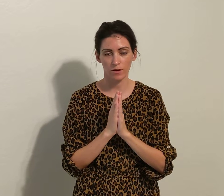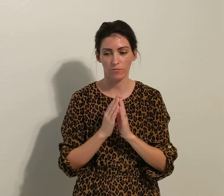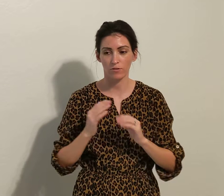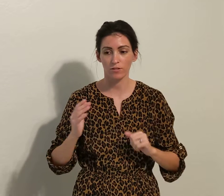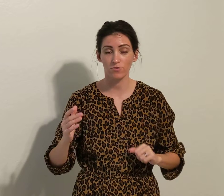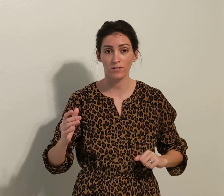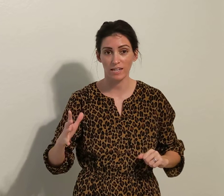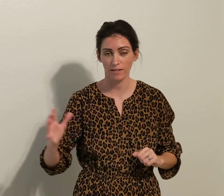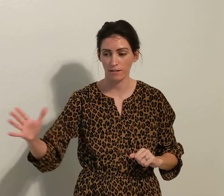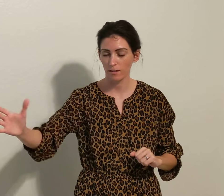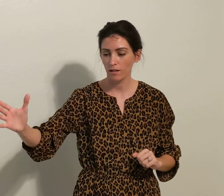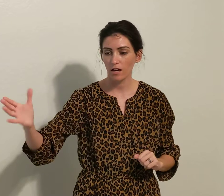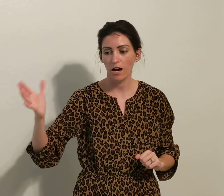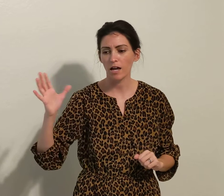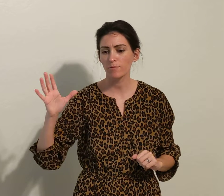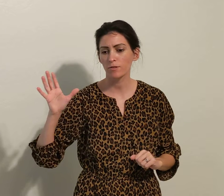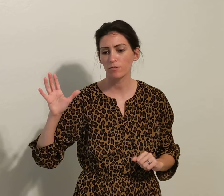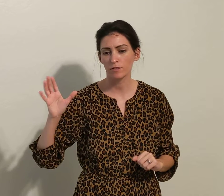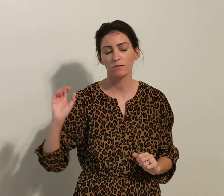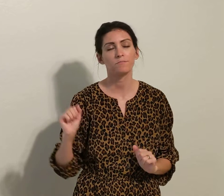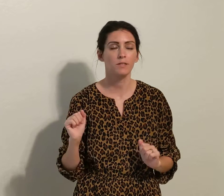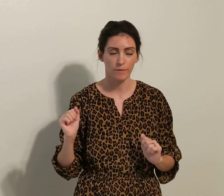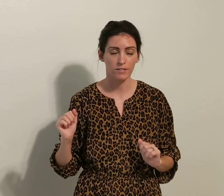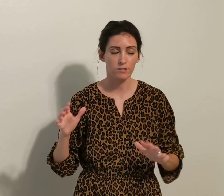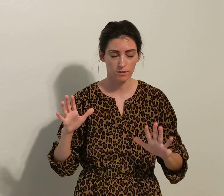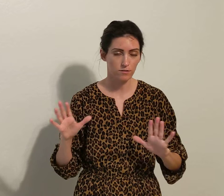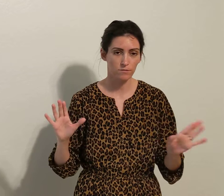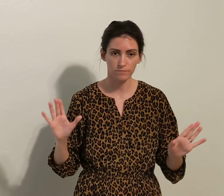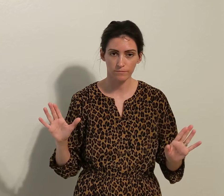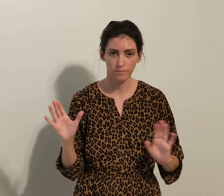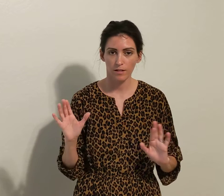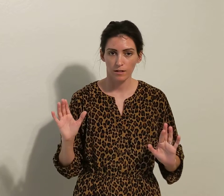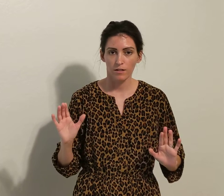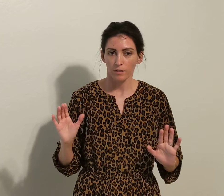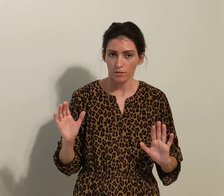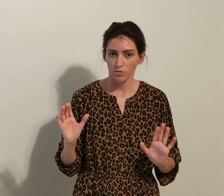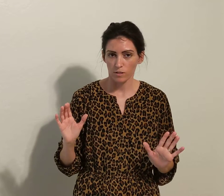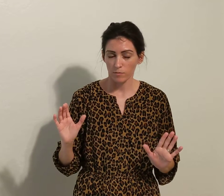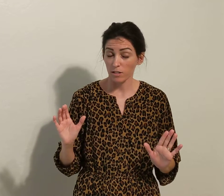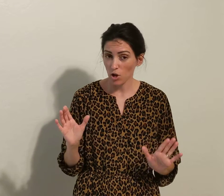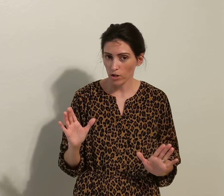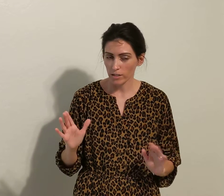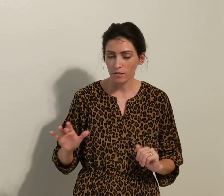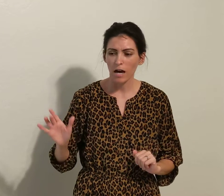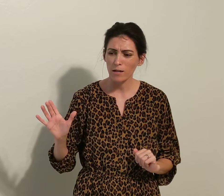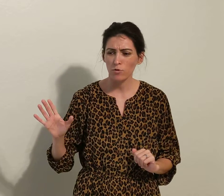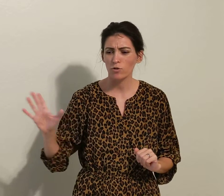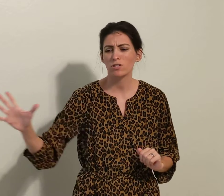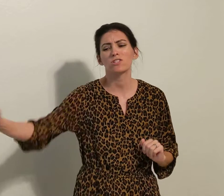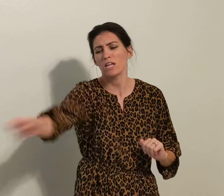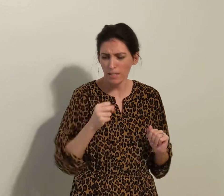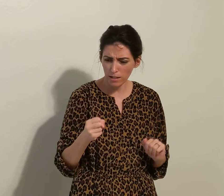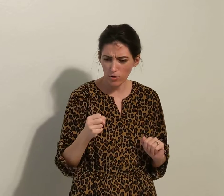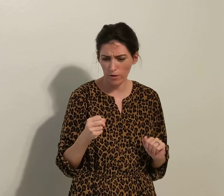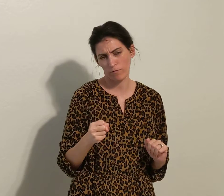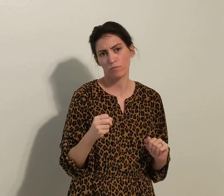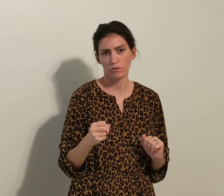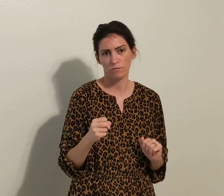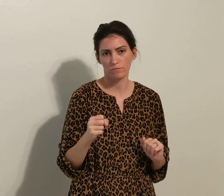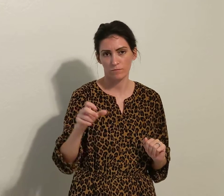We're going to do take. I am going, imagine that you're doing something naughty. I am going to take that away from you. So